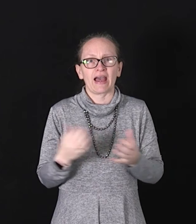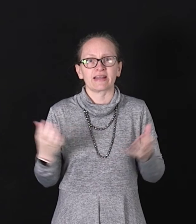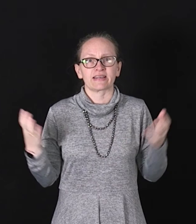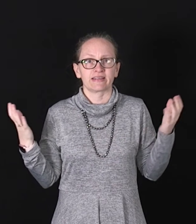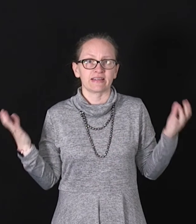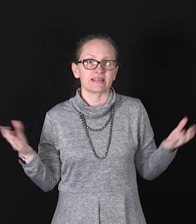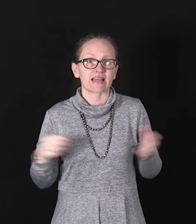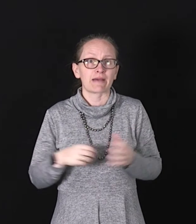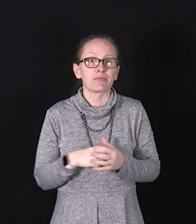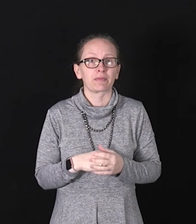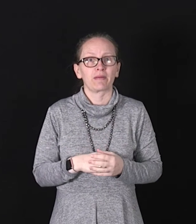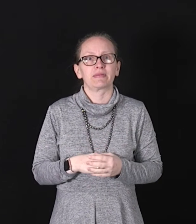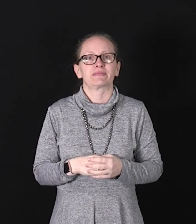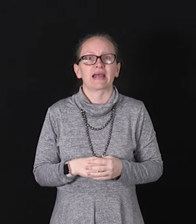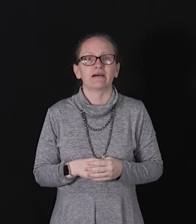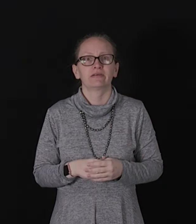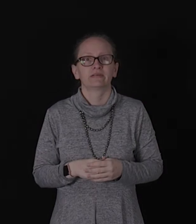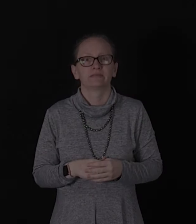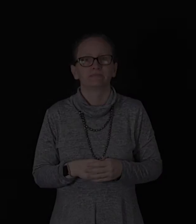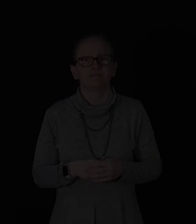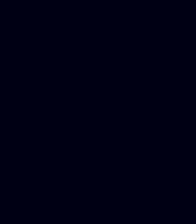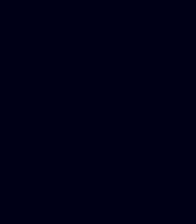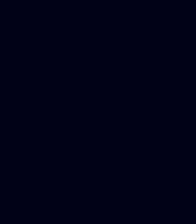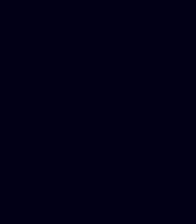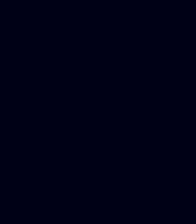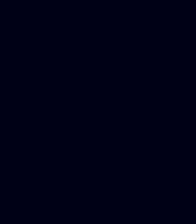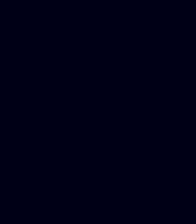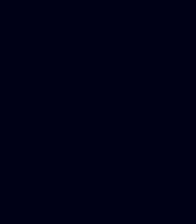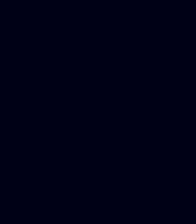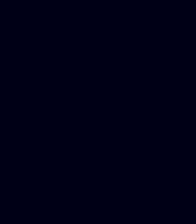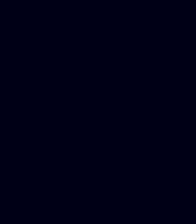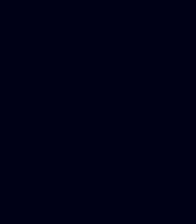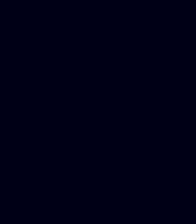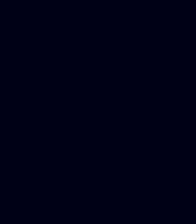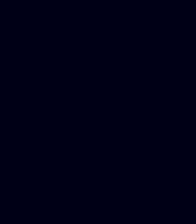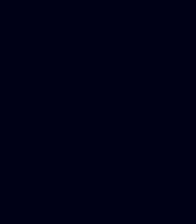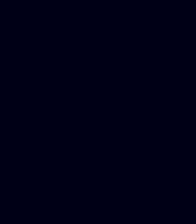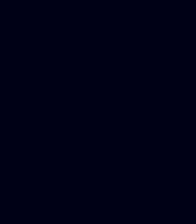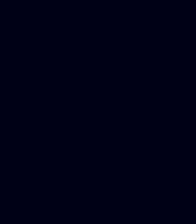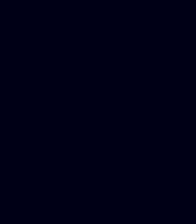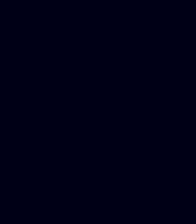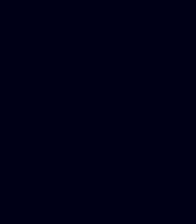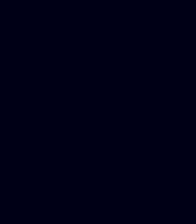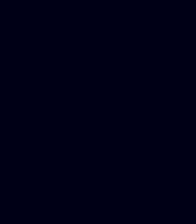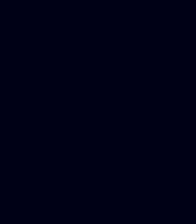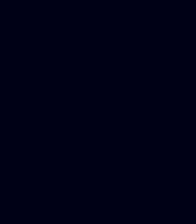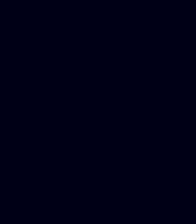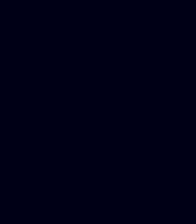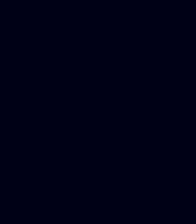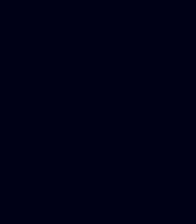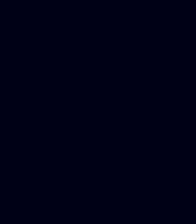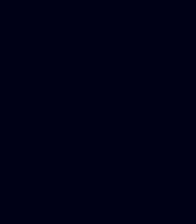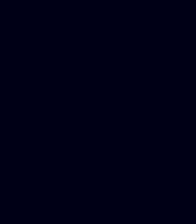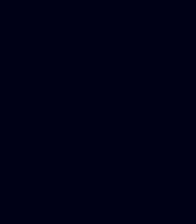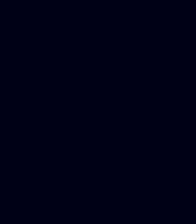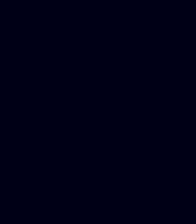at an example problem now. So the problem is you have two identical capacitors which are both charged